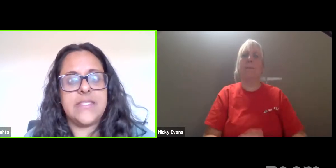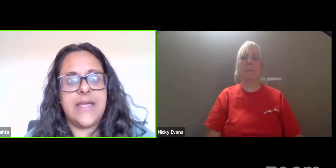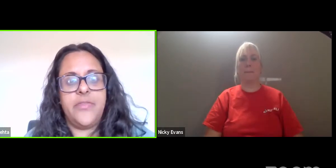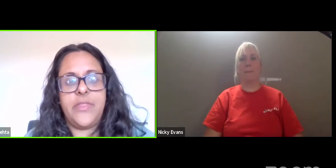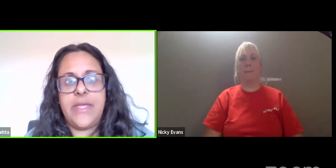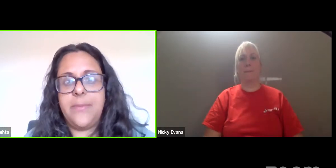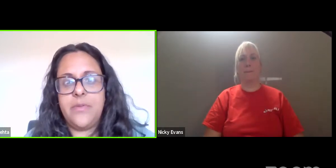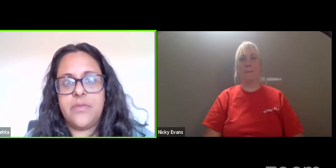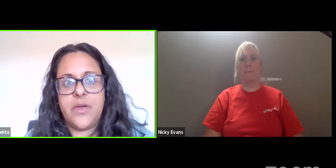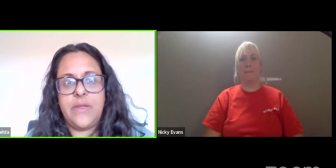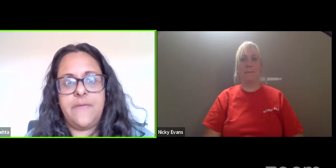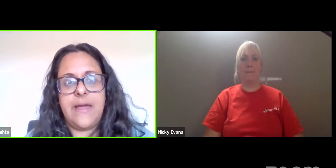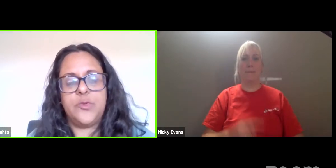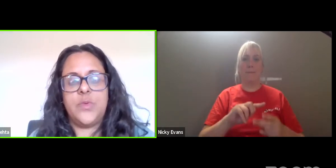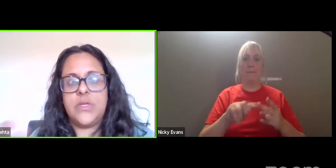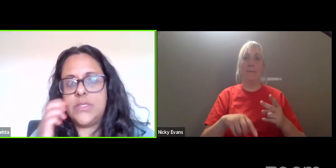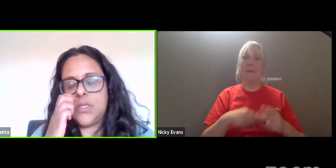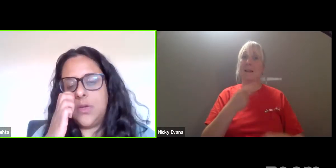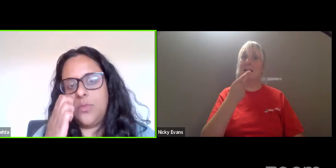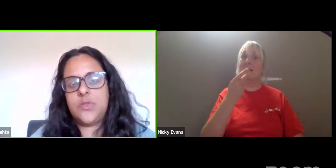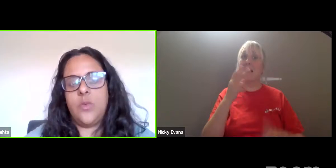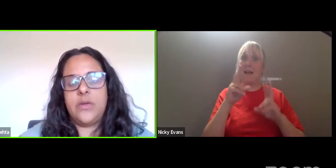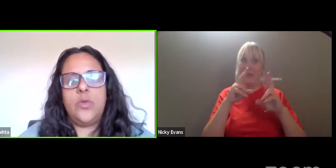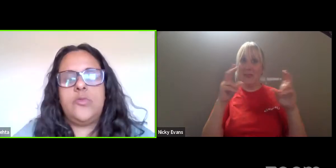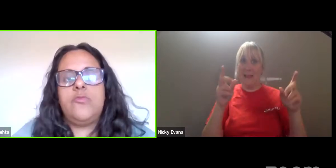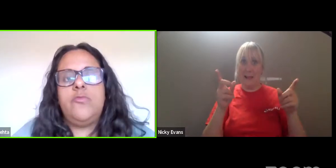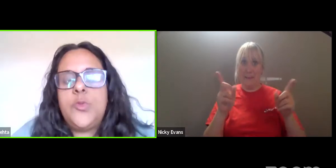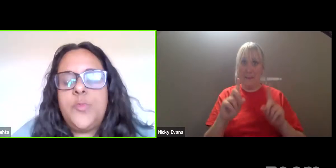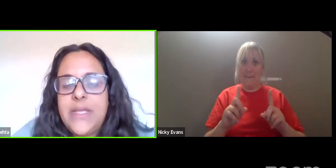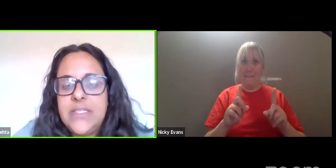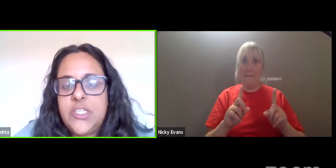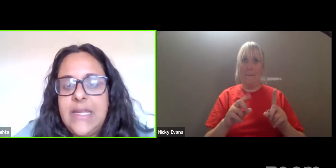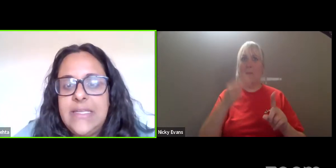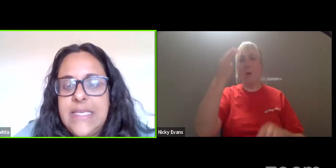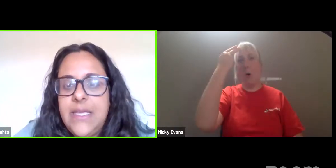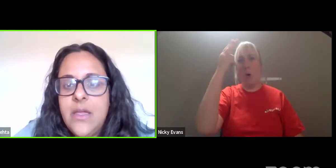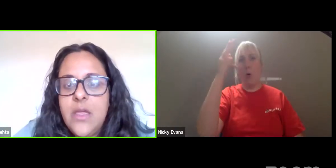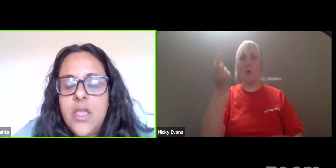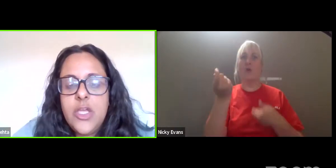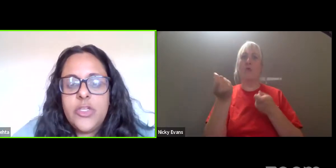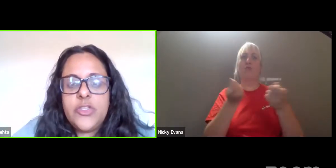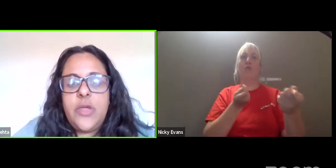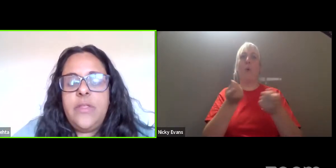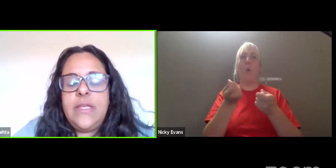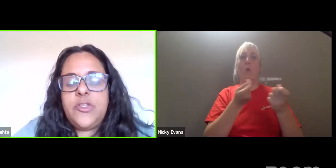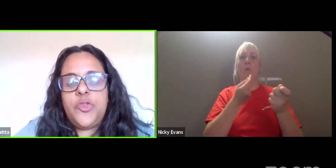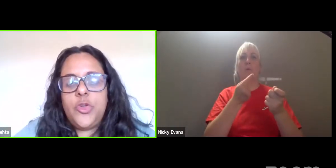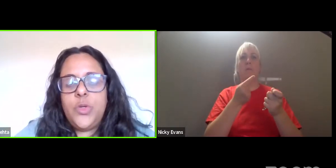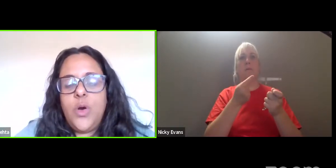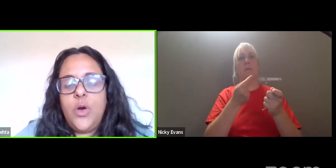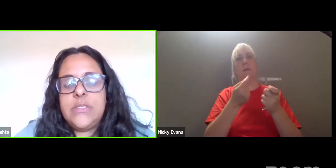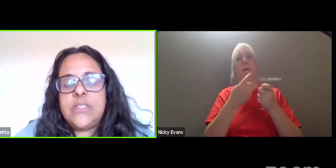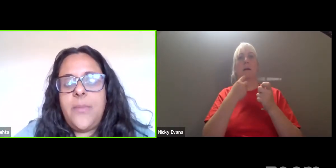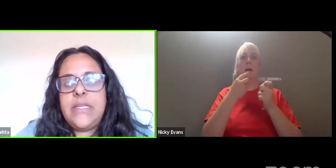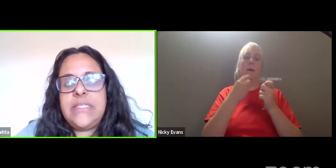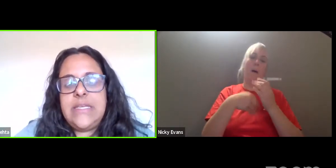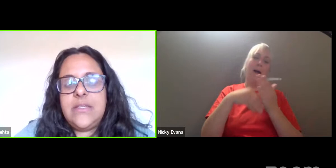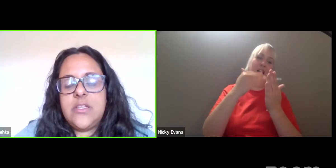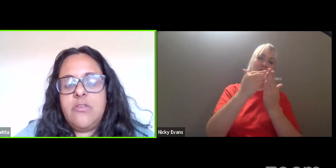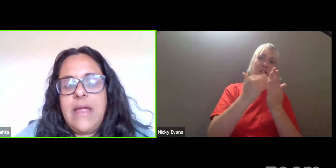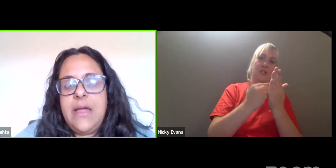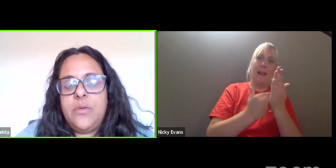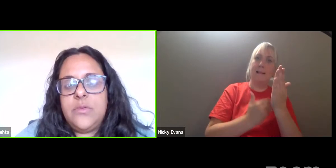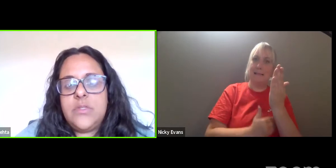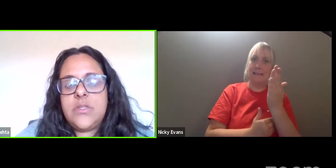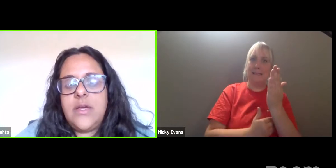The second theme that we found was one called ruled by conditionality. So this drew on some